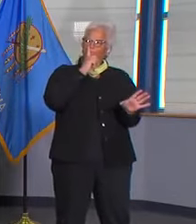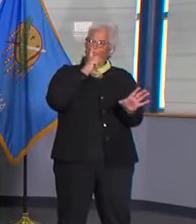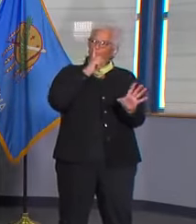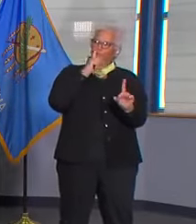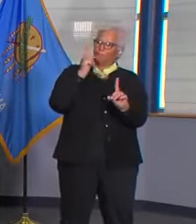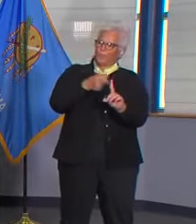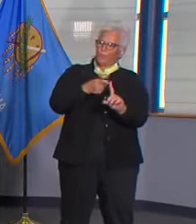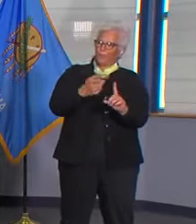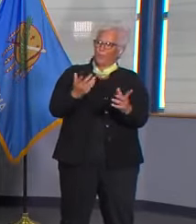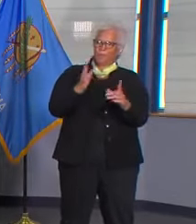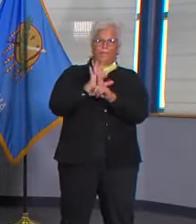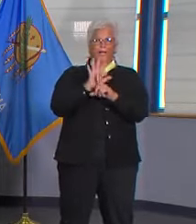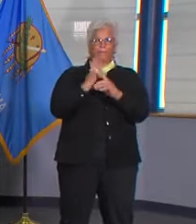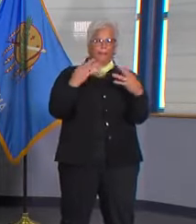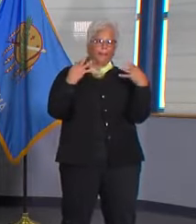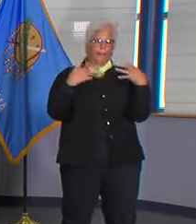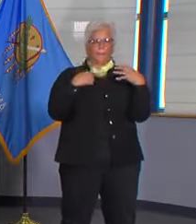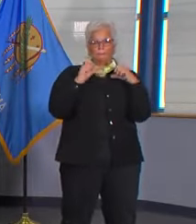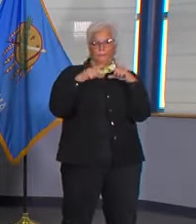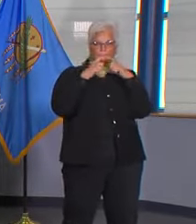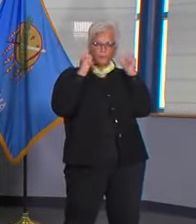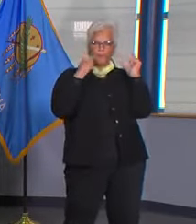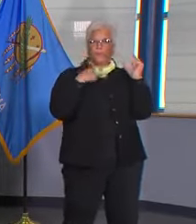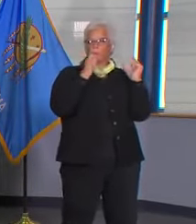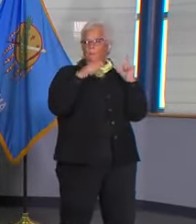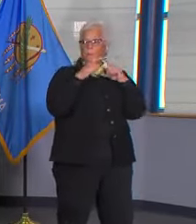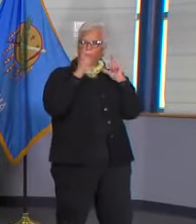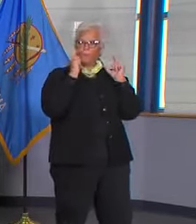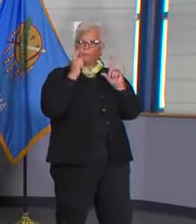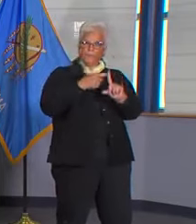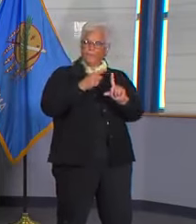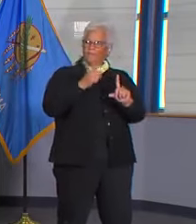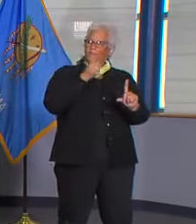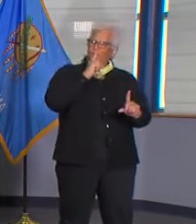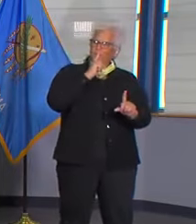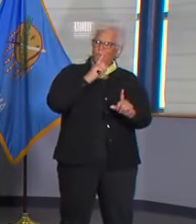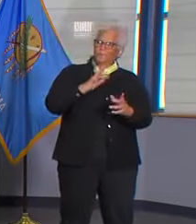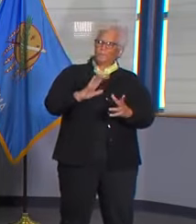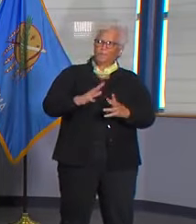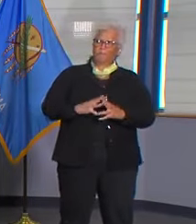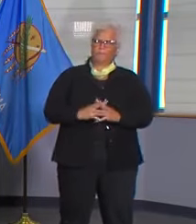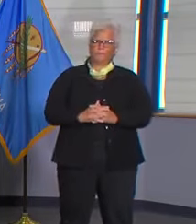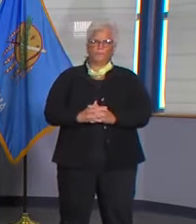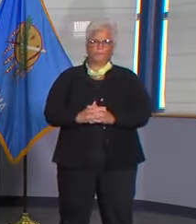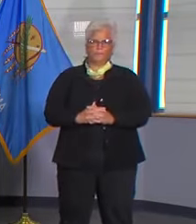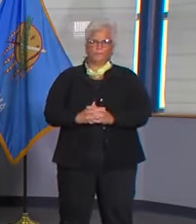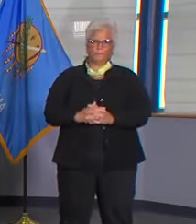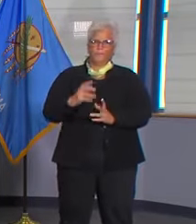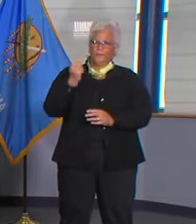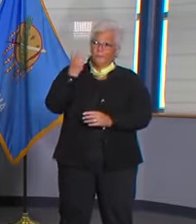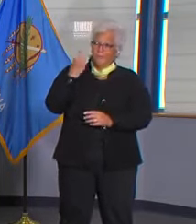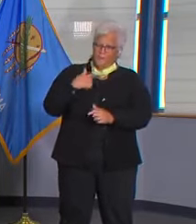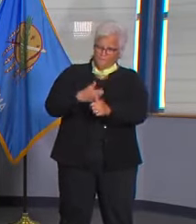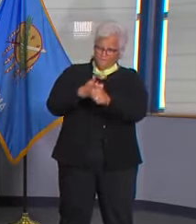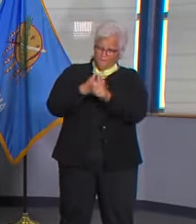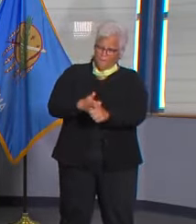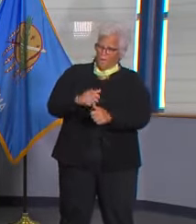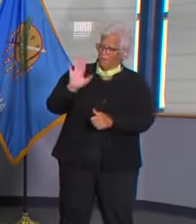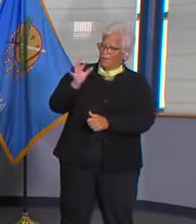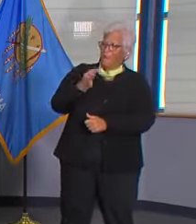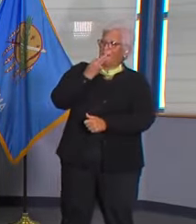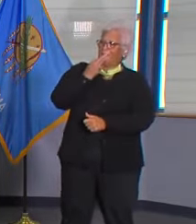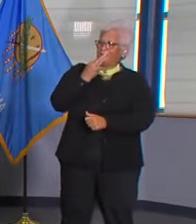the ability to follow that advice and follow through on it, to do so. And I'm again really grateful that